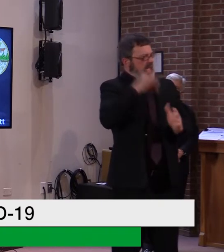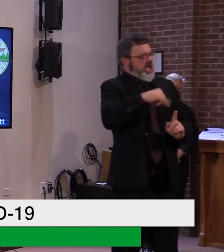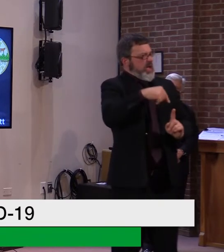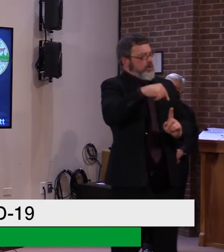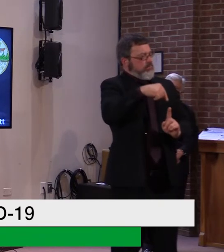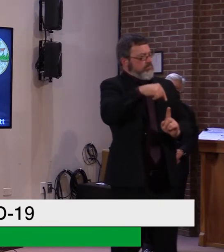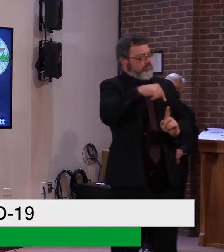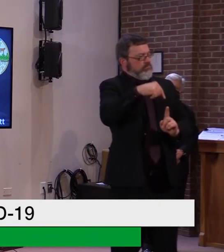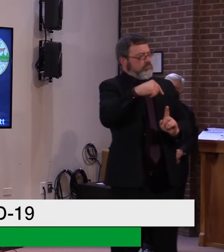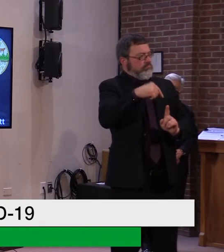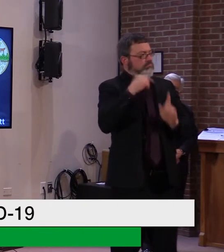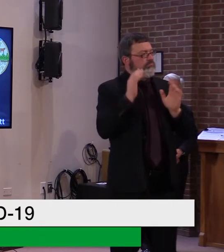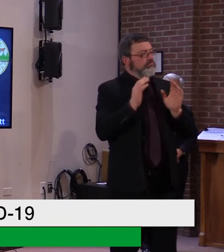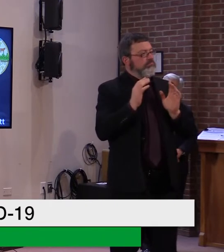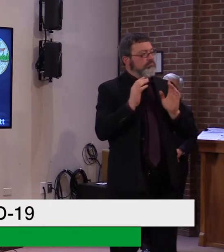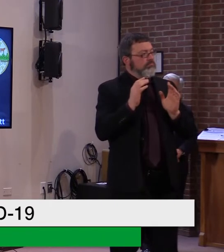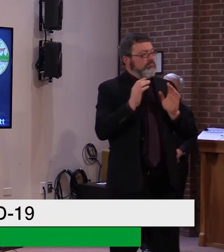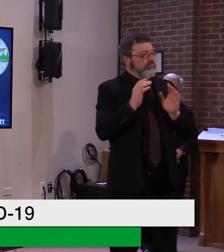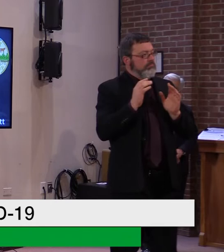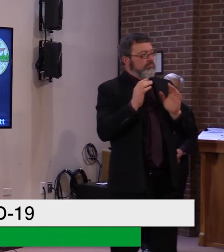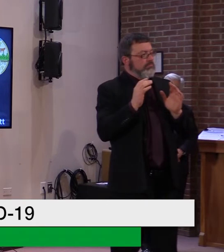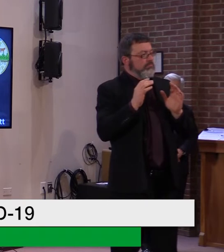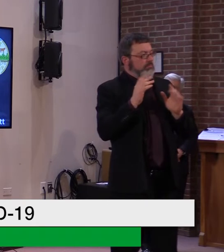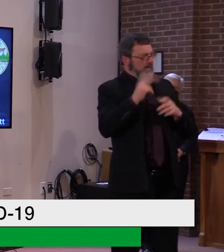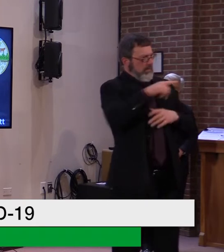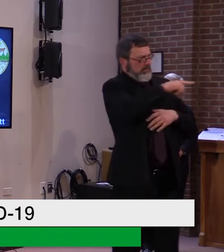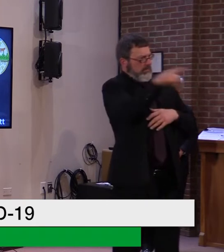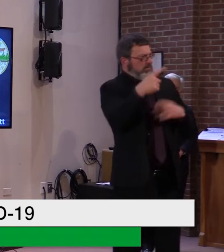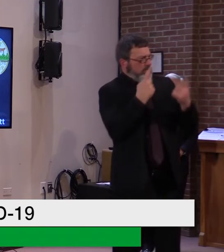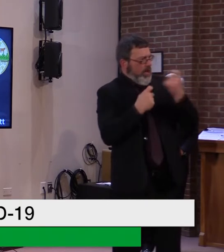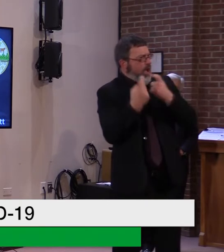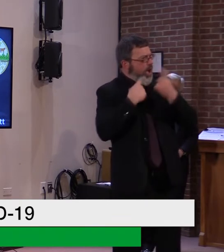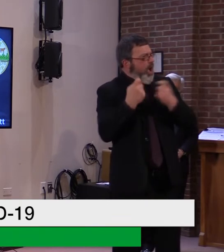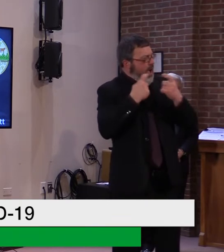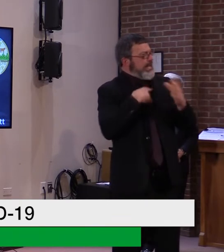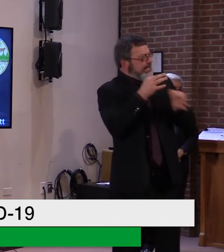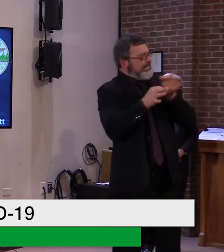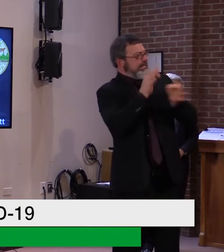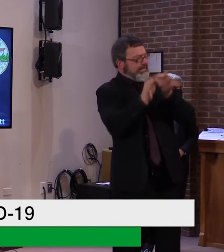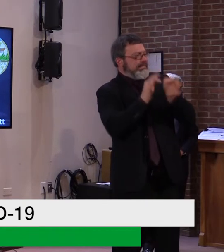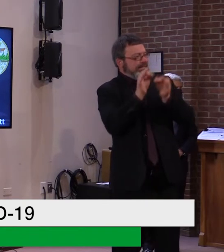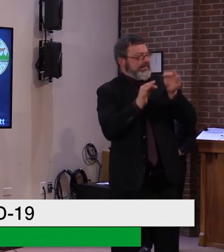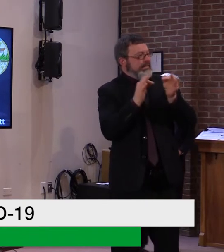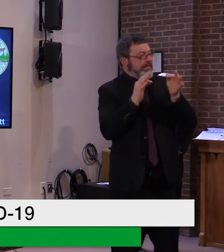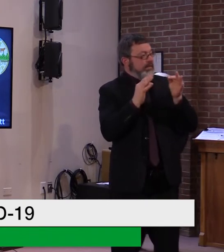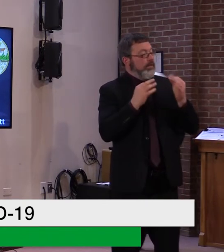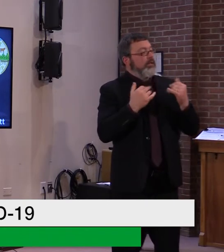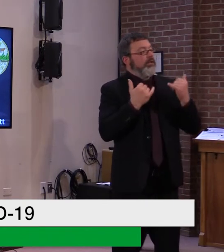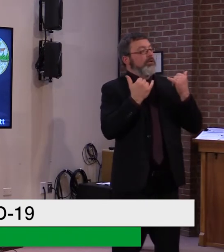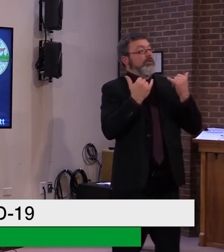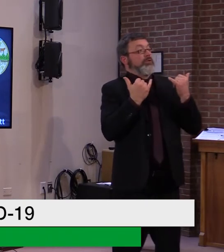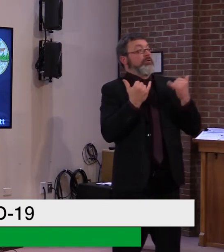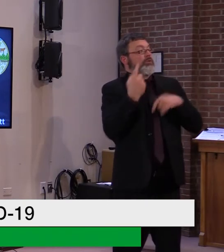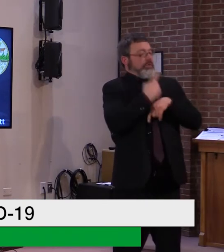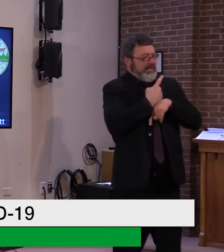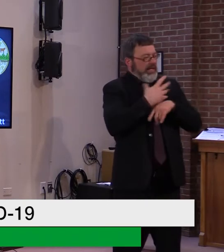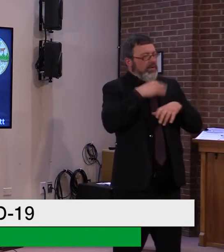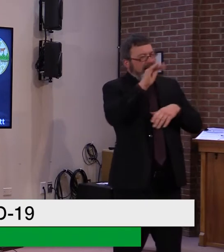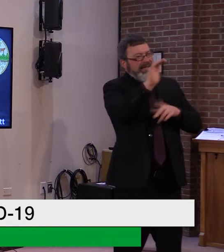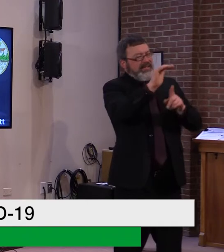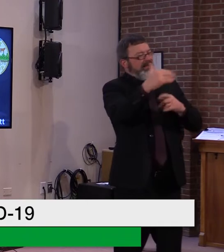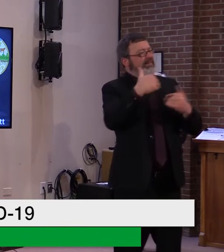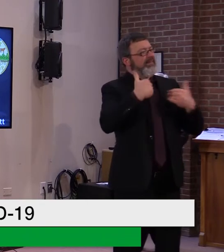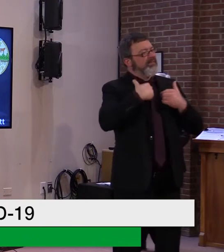question uh about that and uh well you know we wanted to inject some common sense and be sure that people who wanted to to